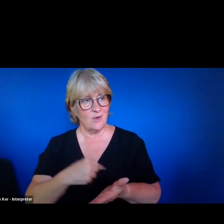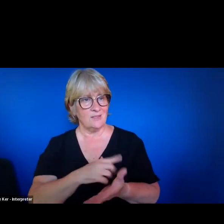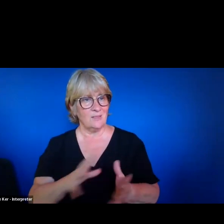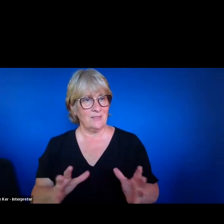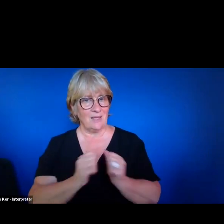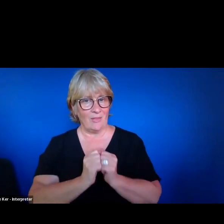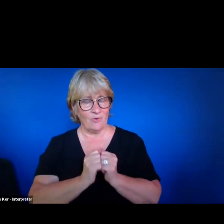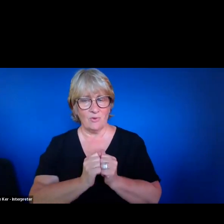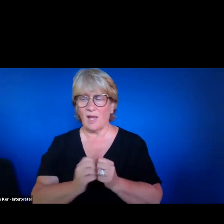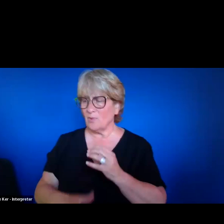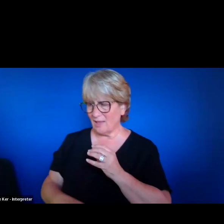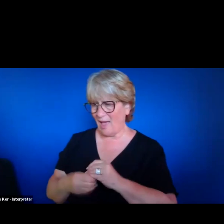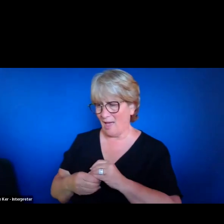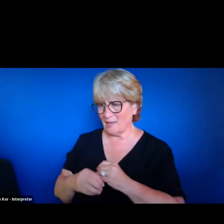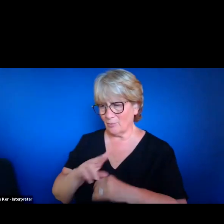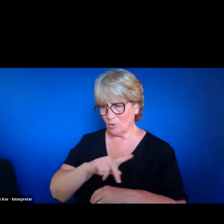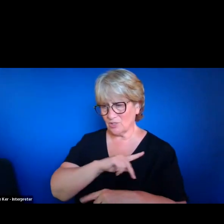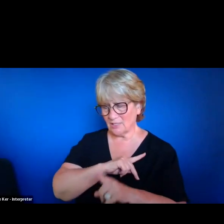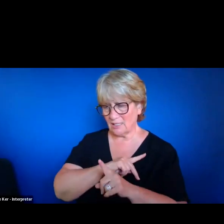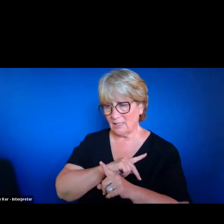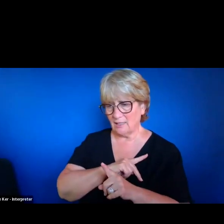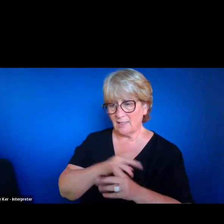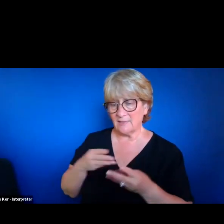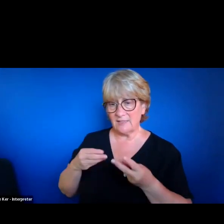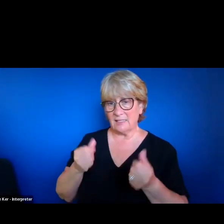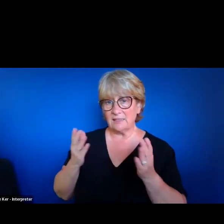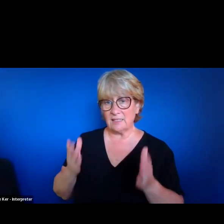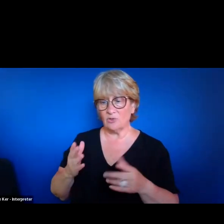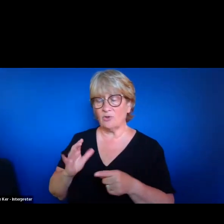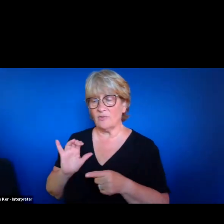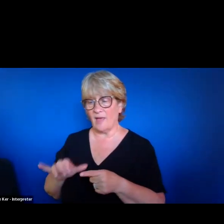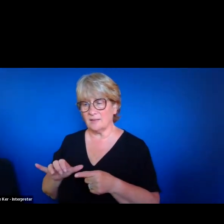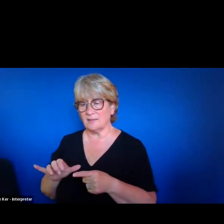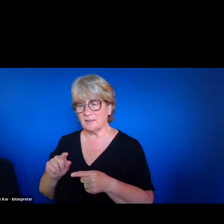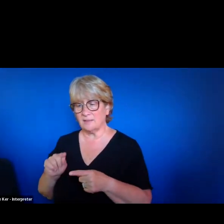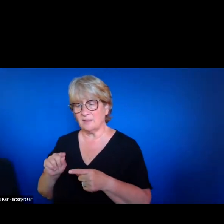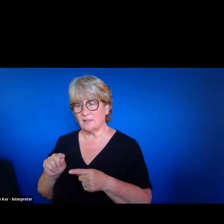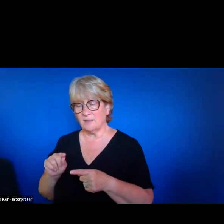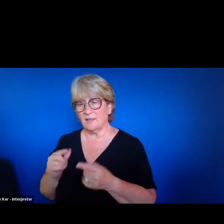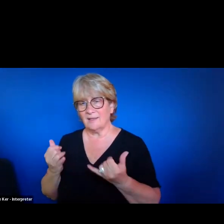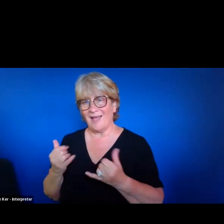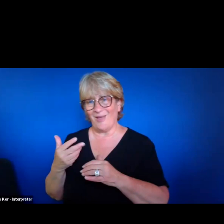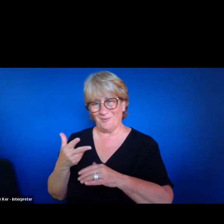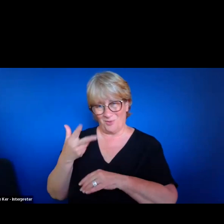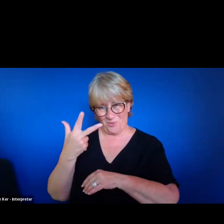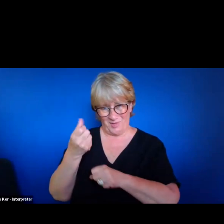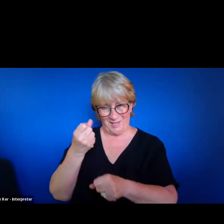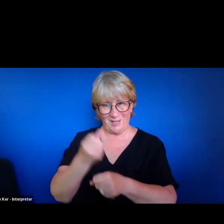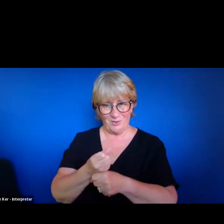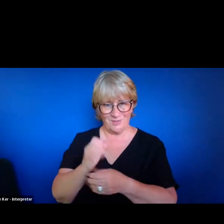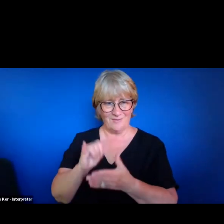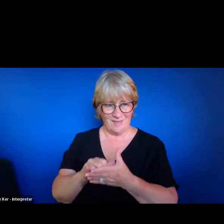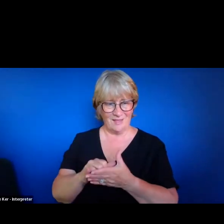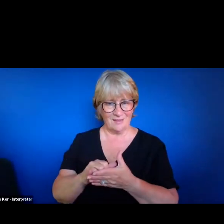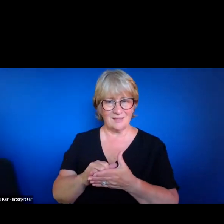And I will add just personally as a facilitator that now after 3 years of this under our belts and about a